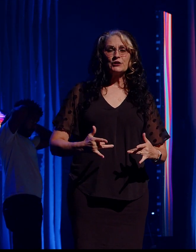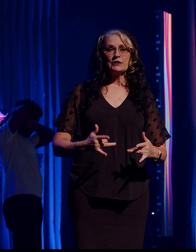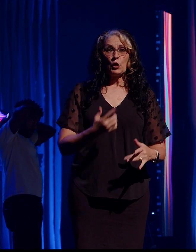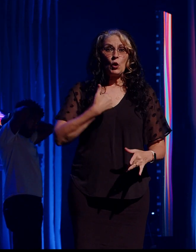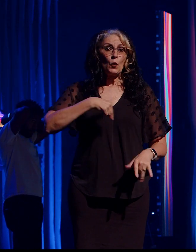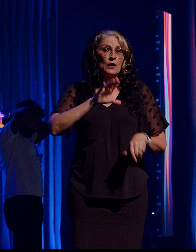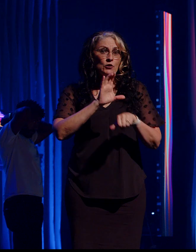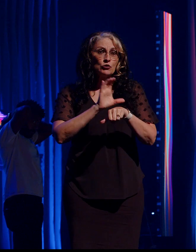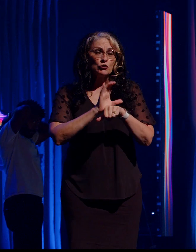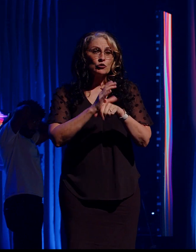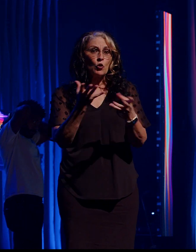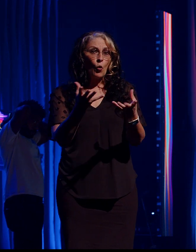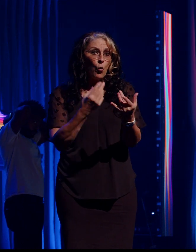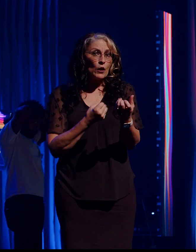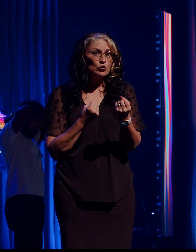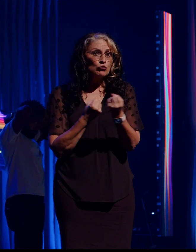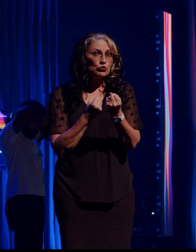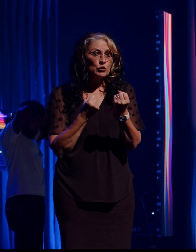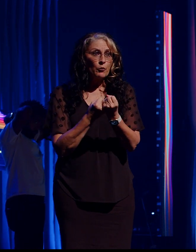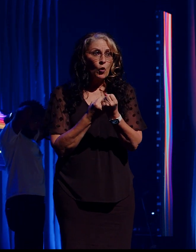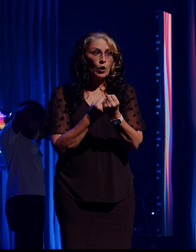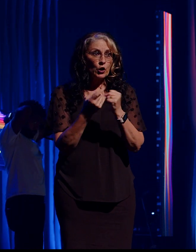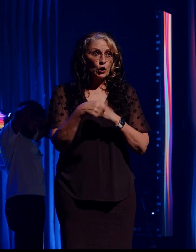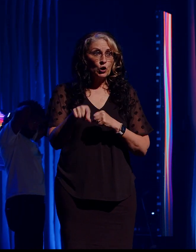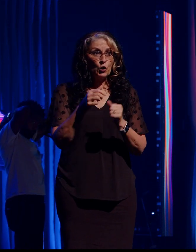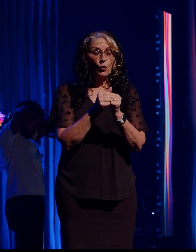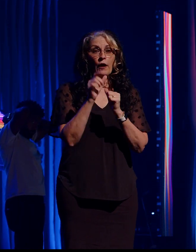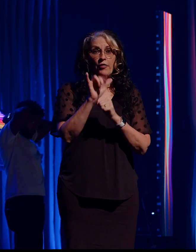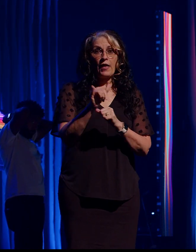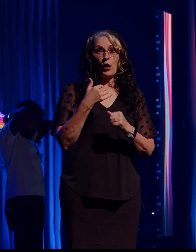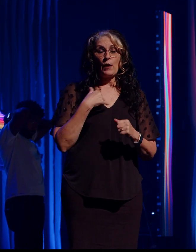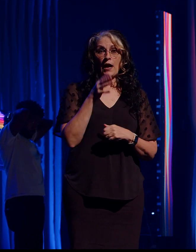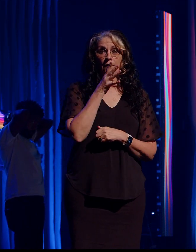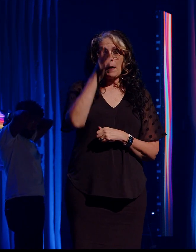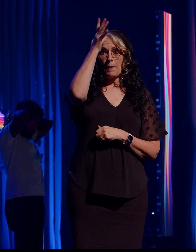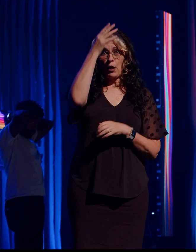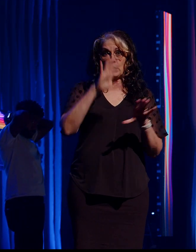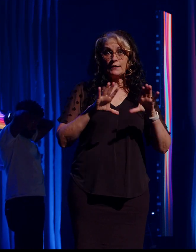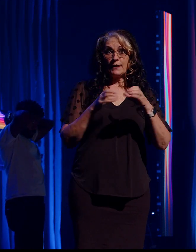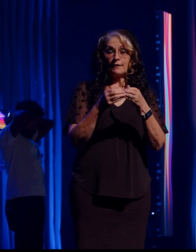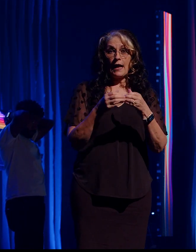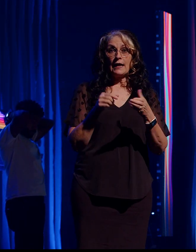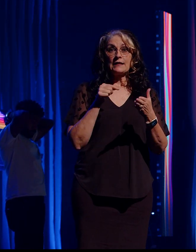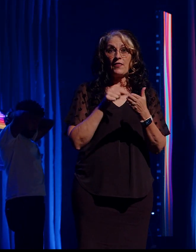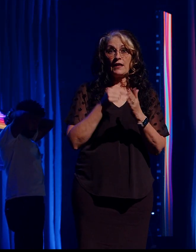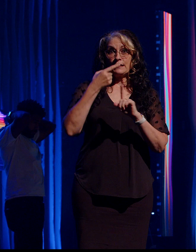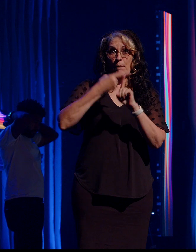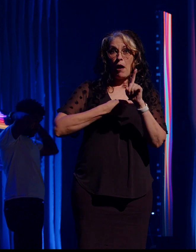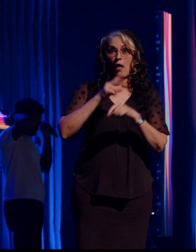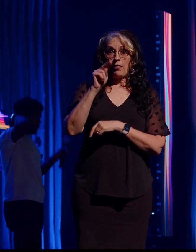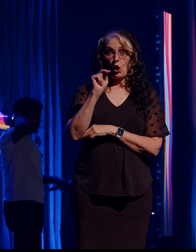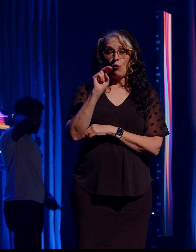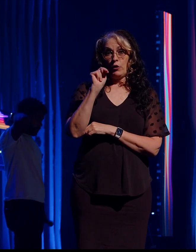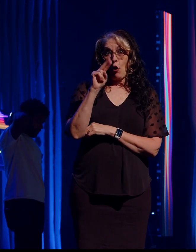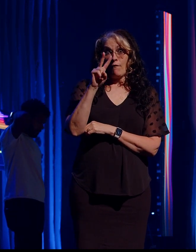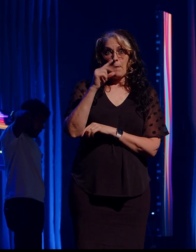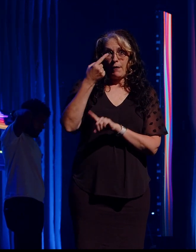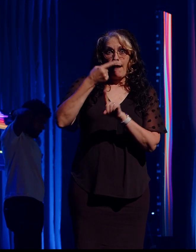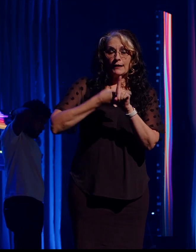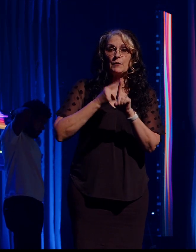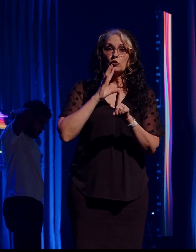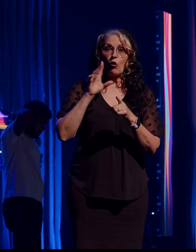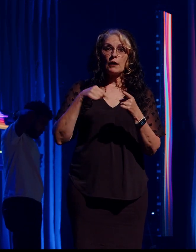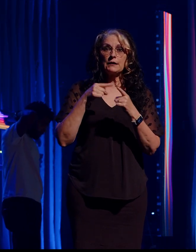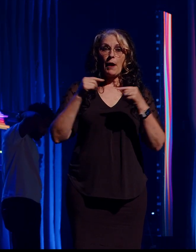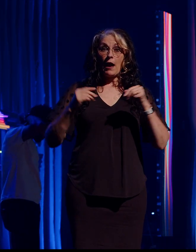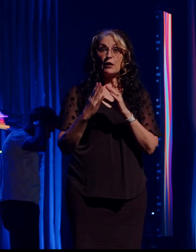as a church actually want to support you in that. We have a parenting class this November that talks